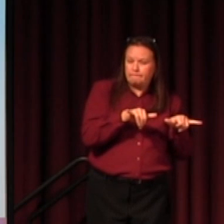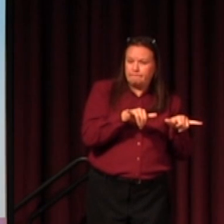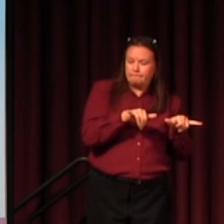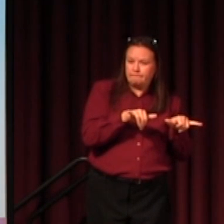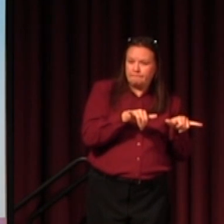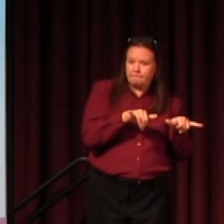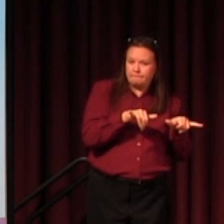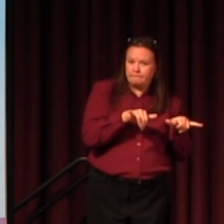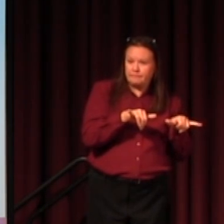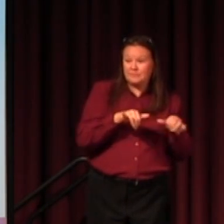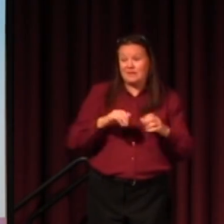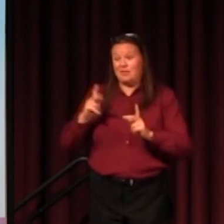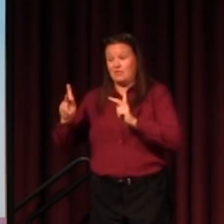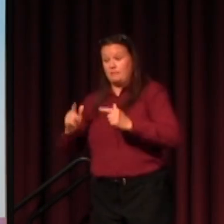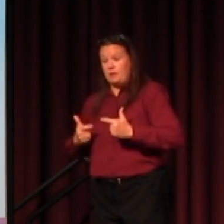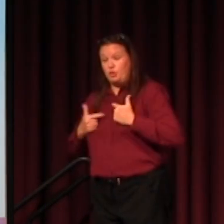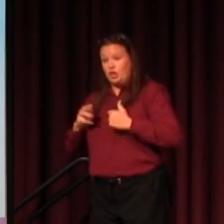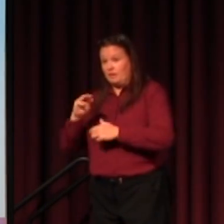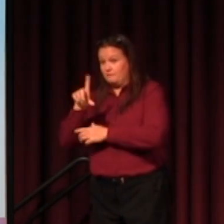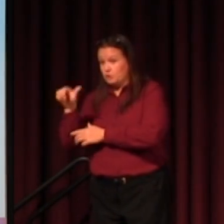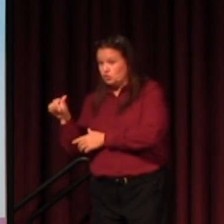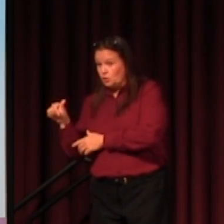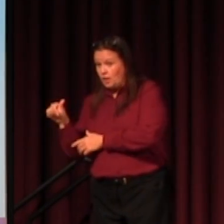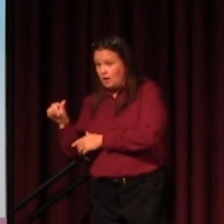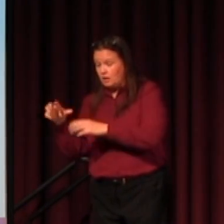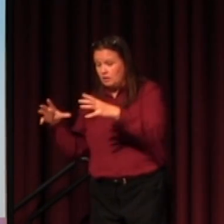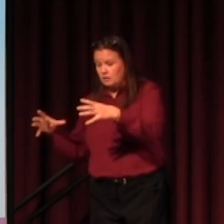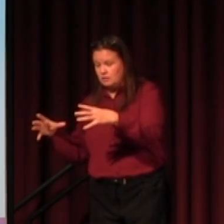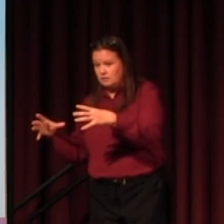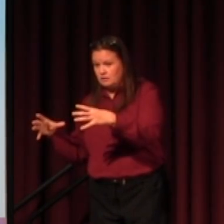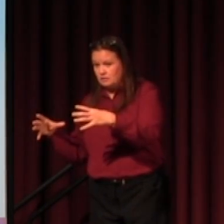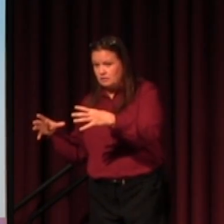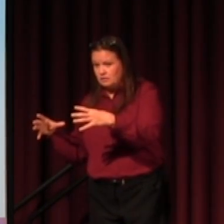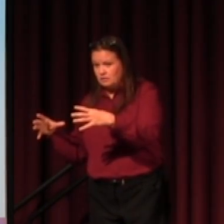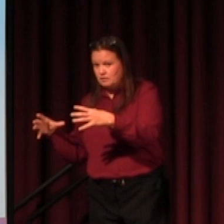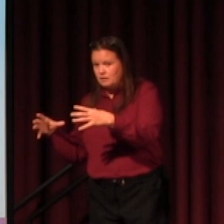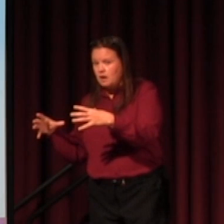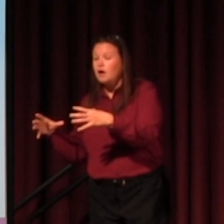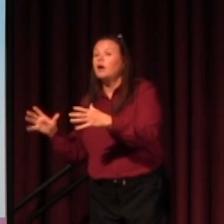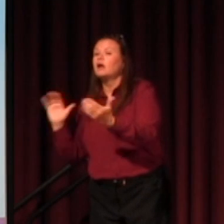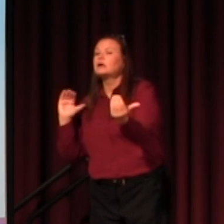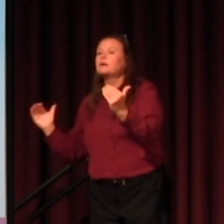The people who live in Missoula, that's different than the people who live and work in Missoula.